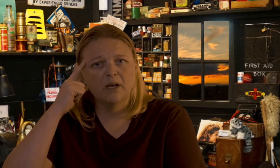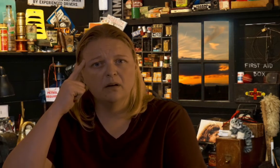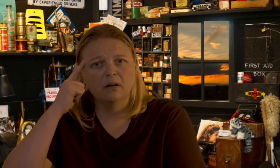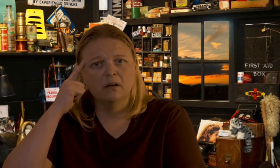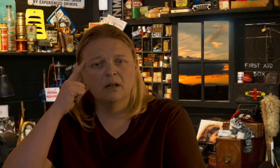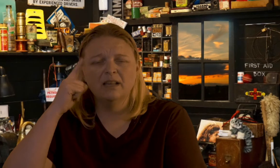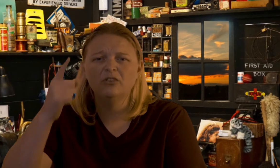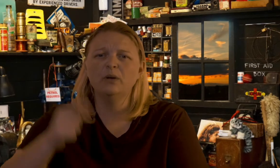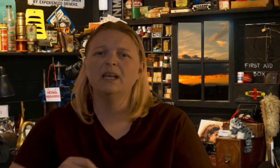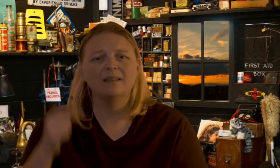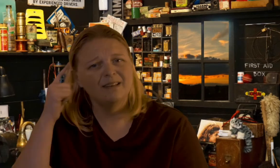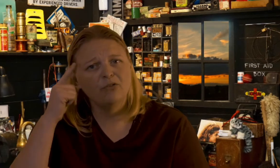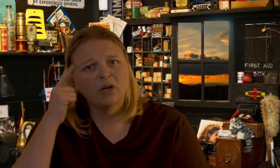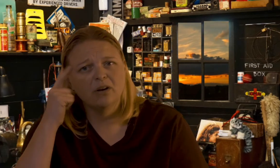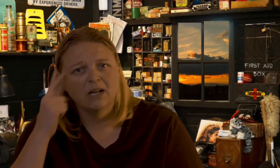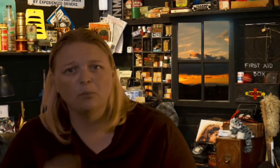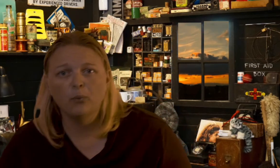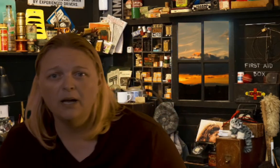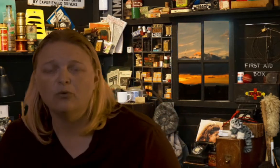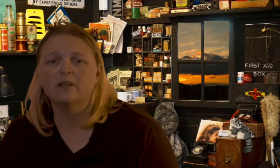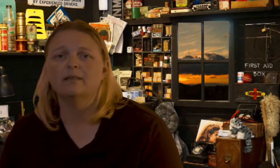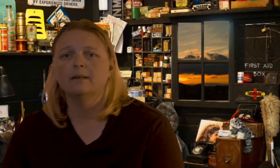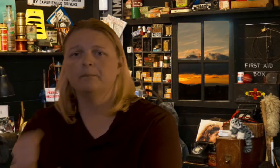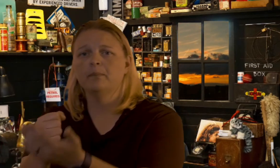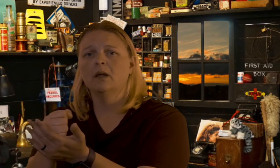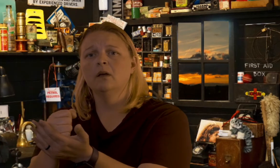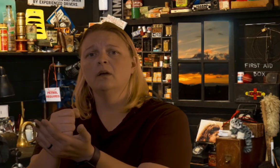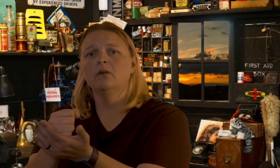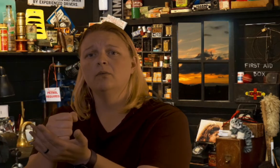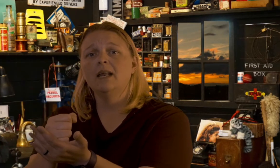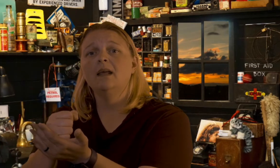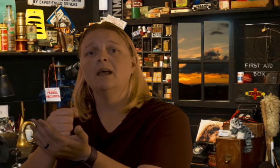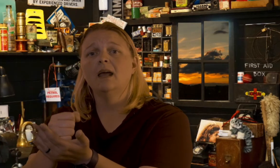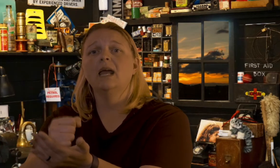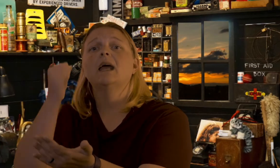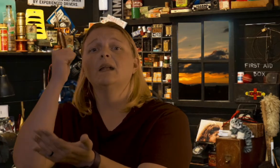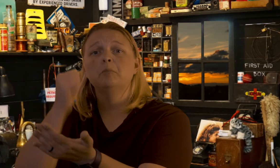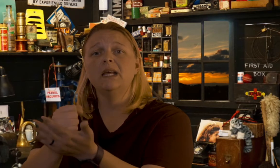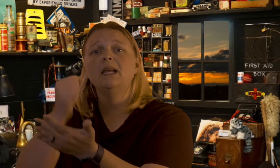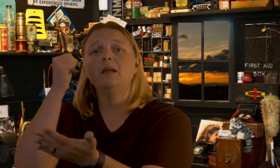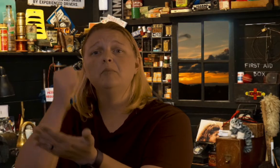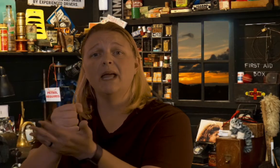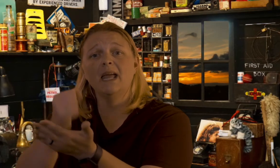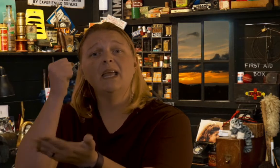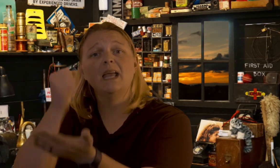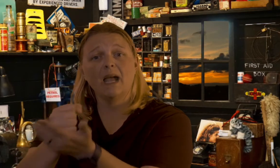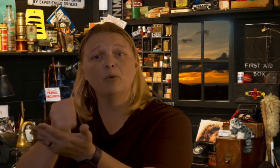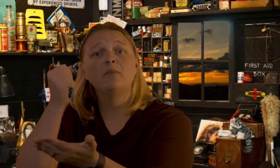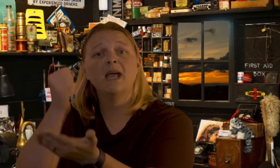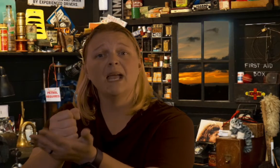here? Let's do it again, see if you hear it in your brain voice. Ready? And bling bling, hammer with my